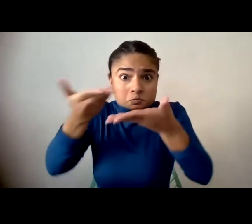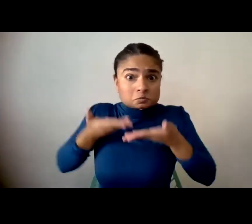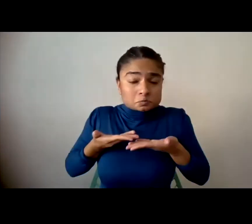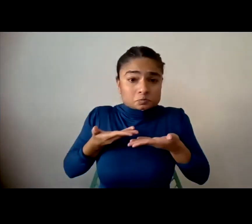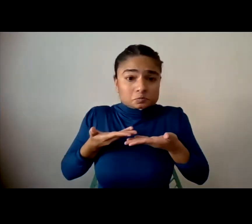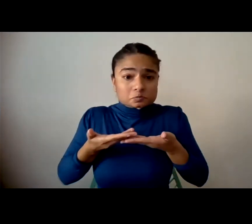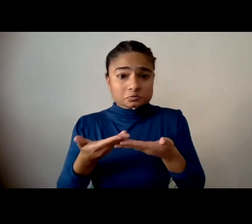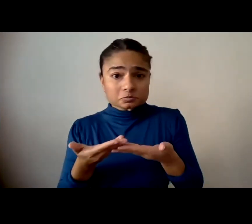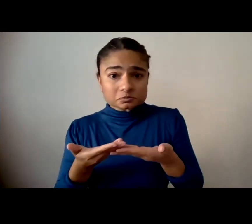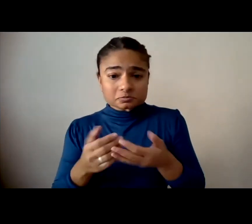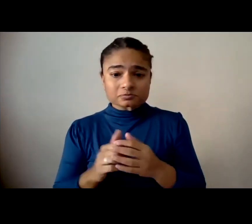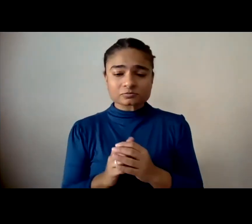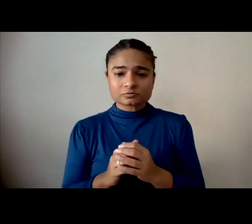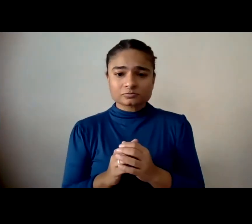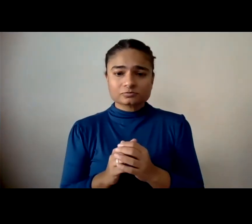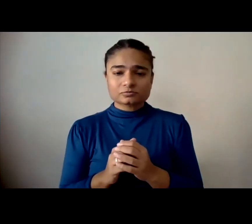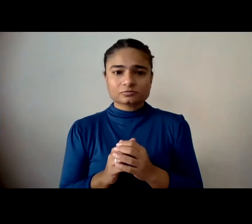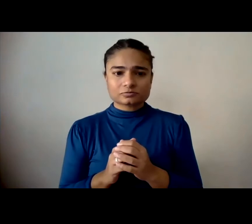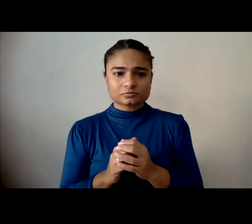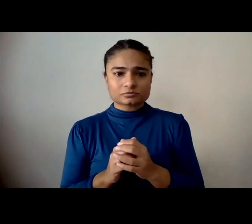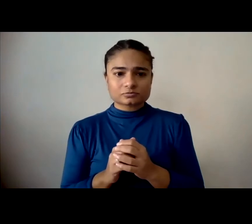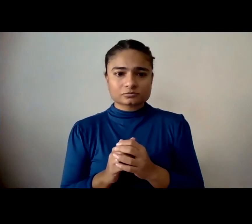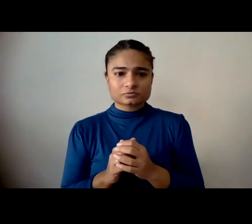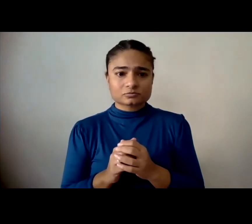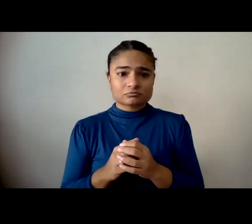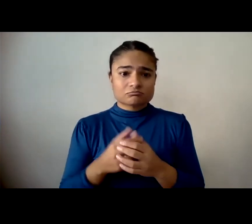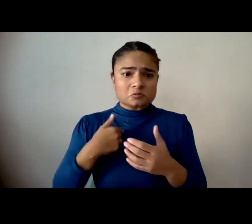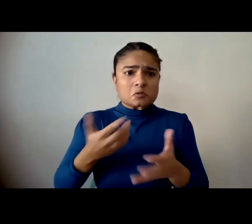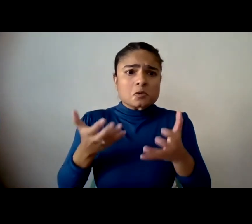Yes, I would like to ask something.